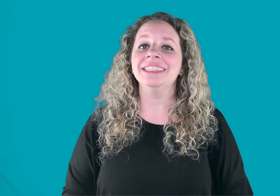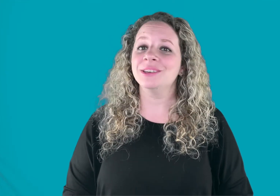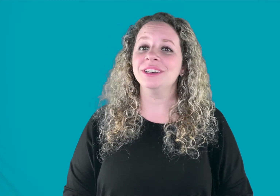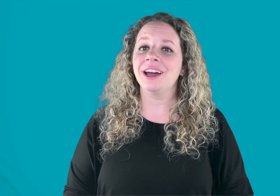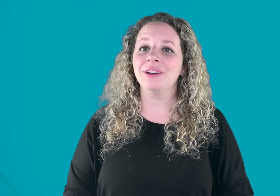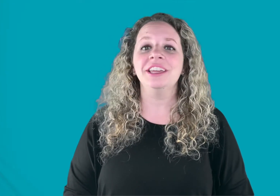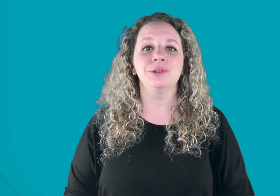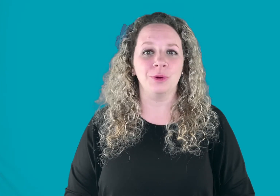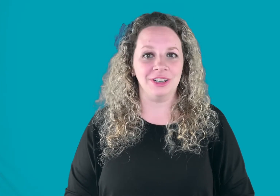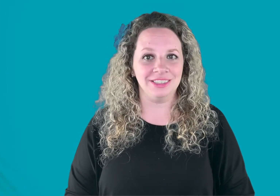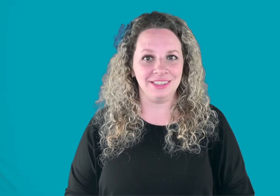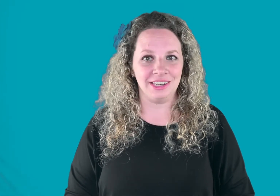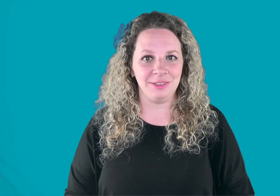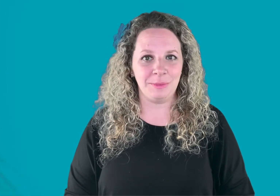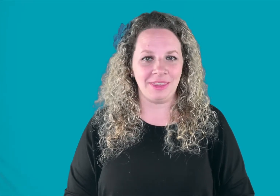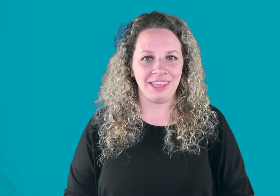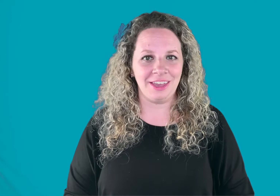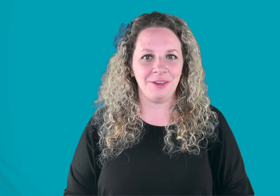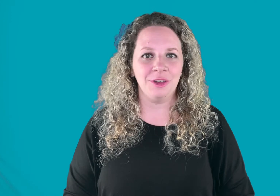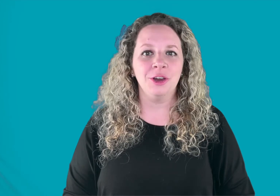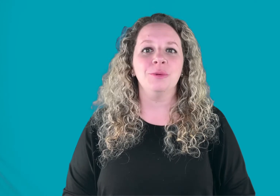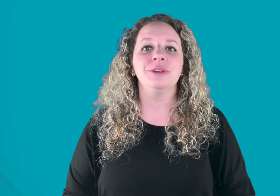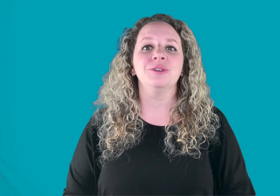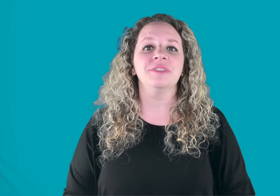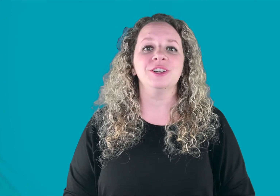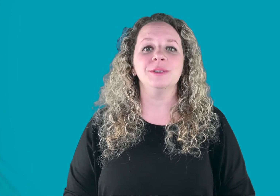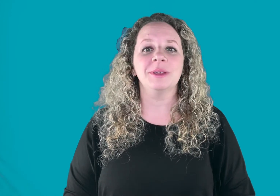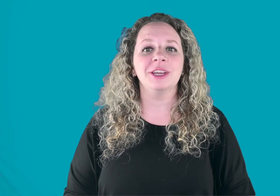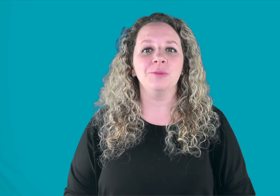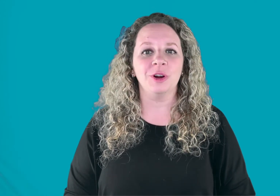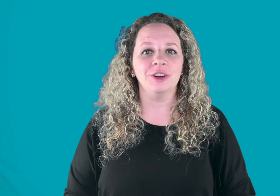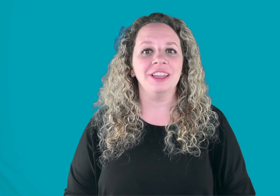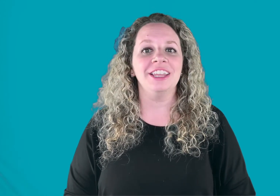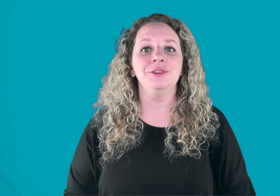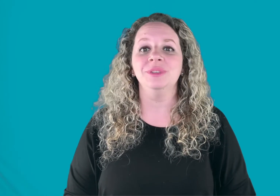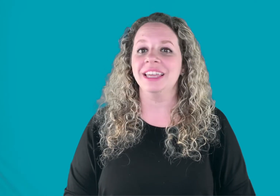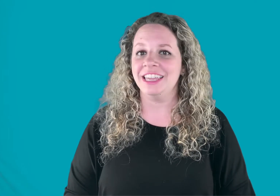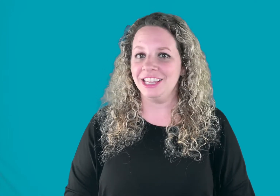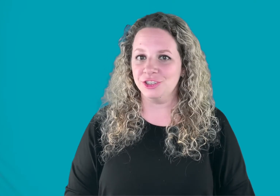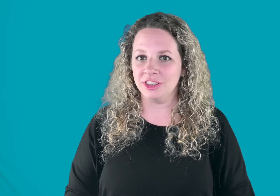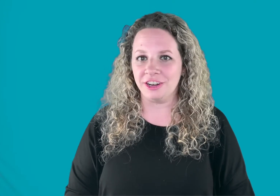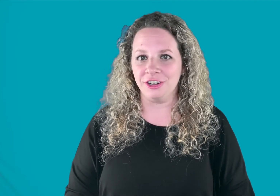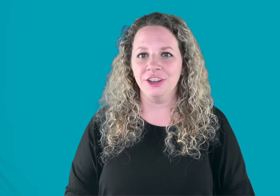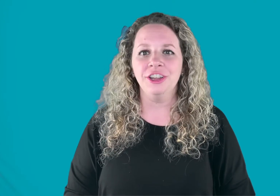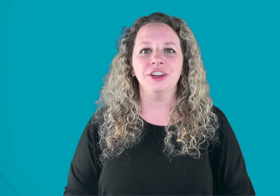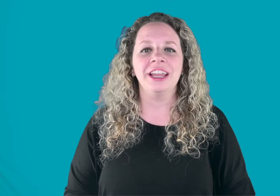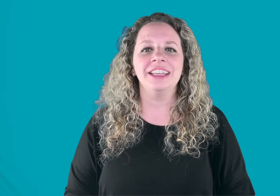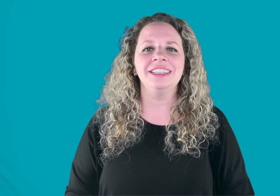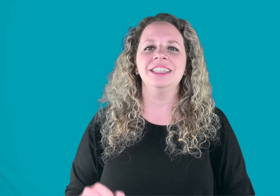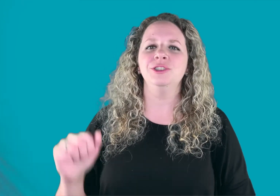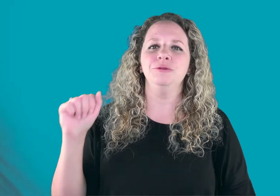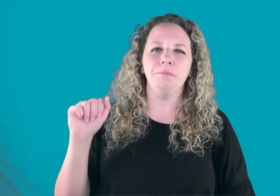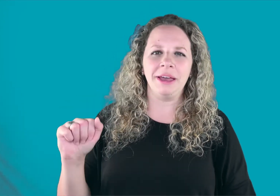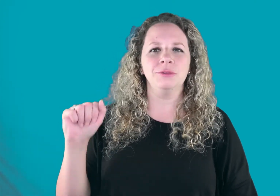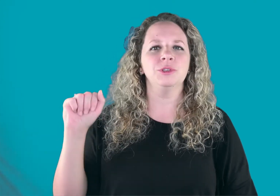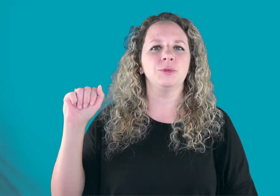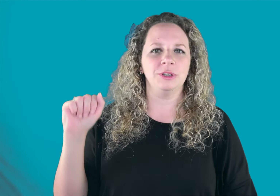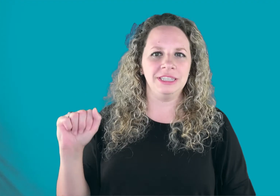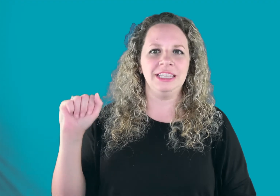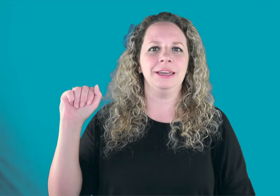sounded out each word instead of spelling it. When you're fingerspelling a word and you say each letter, your hand tends to bounce or stamp